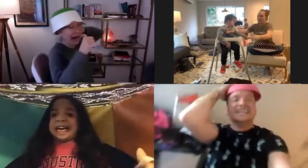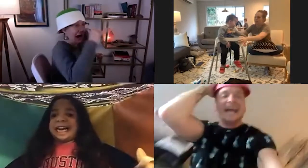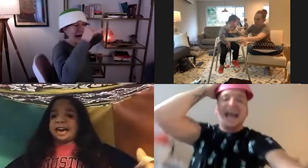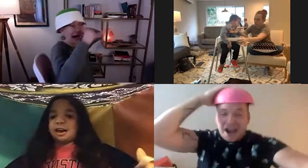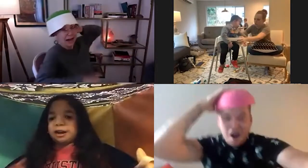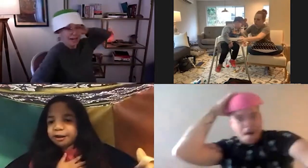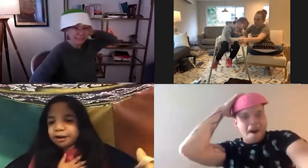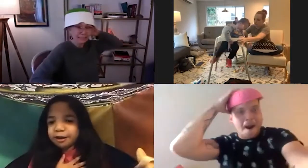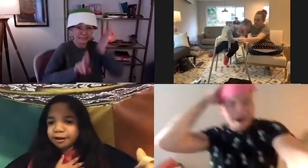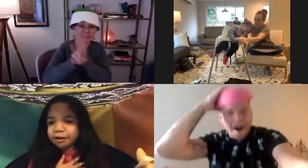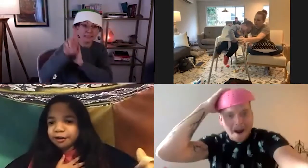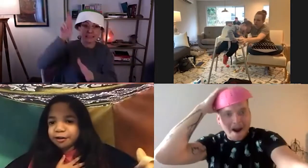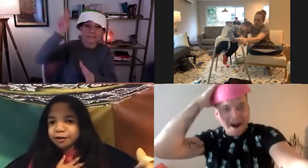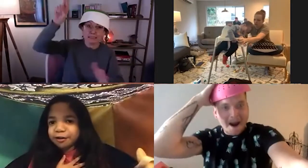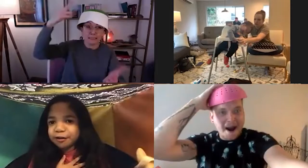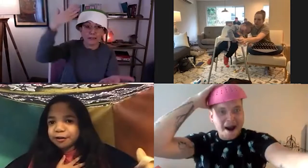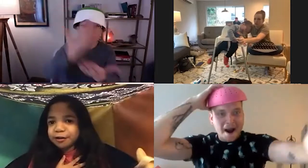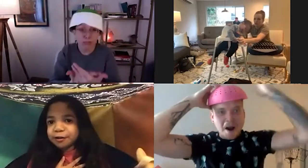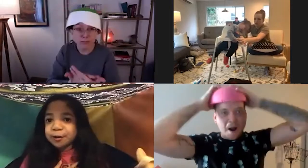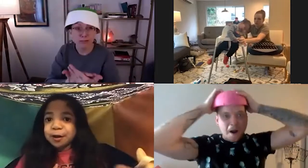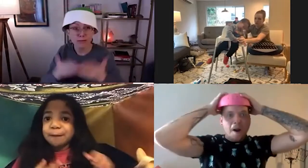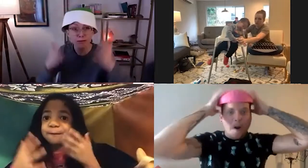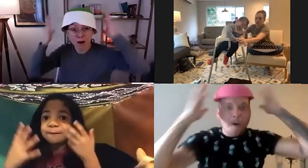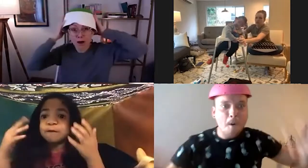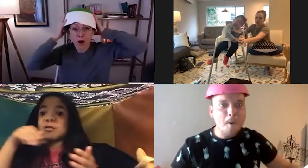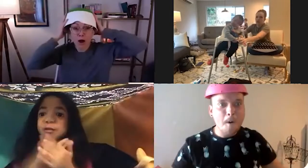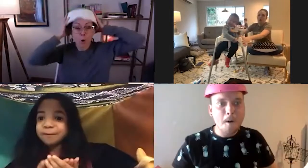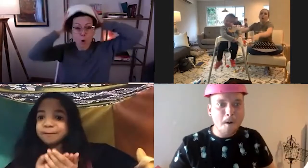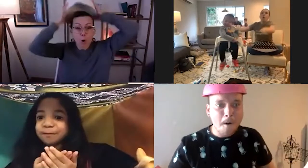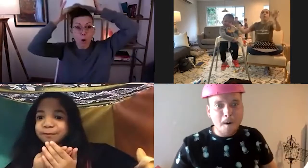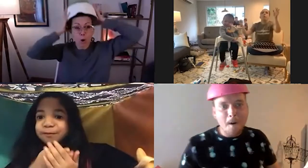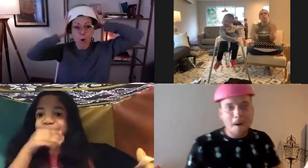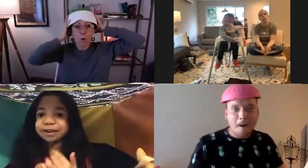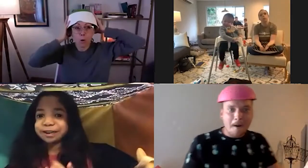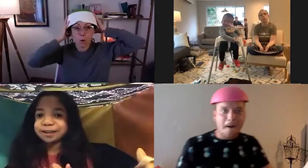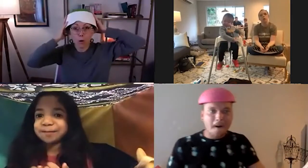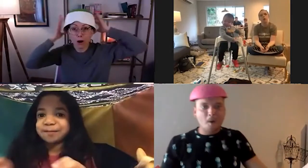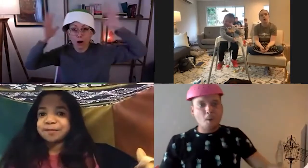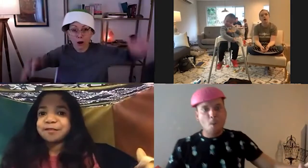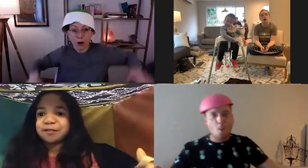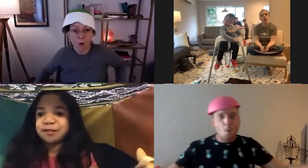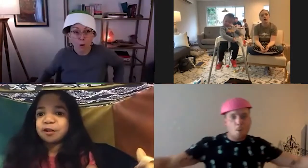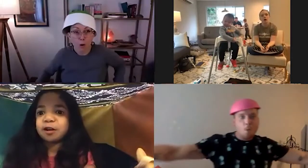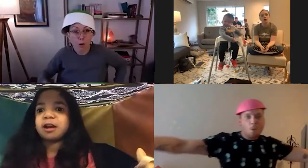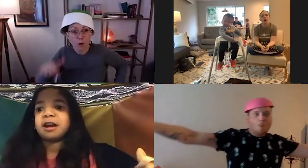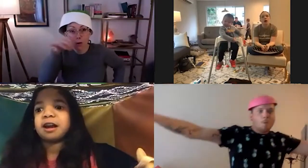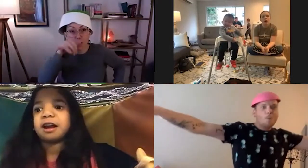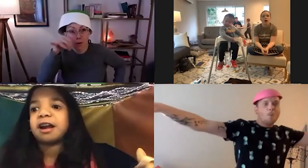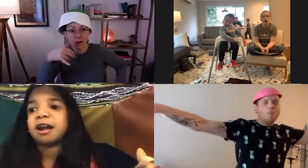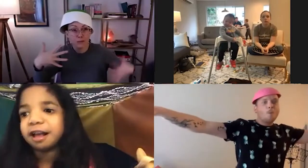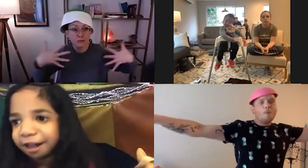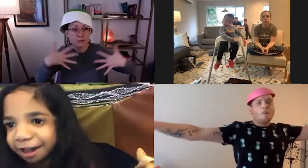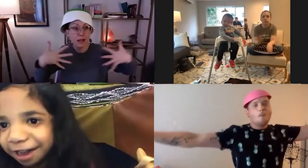Oh my gosh. Did we make it? Yeah, we made it. We made it. That was scary.